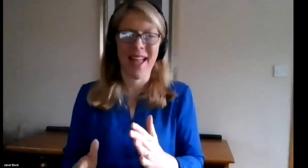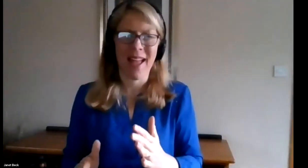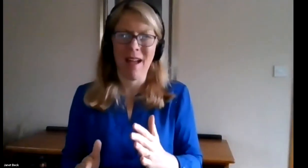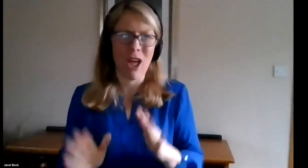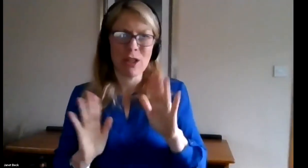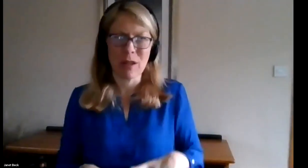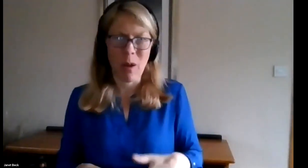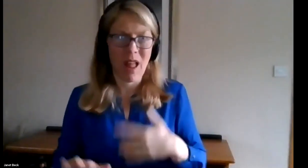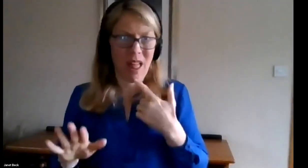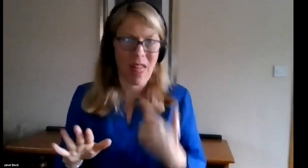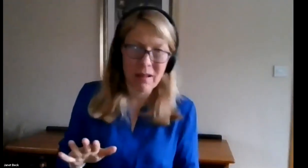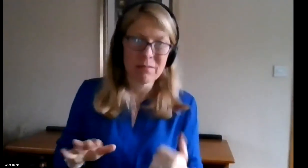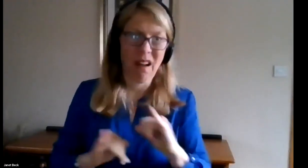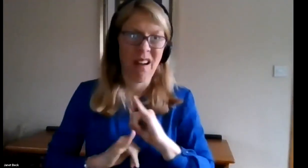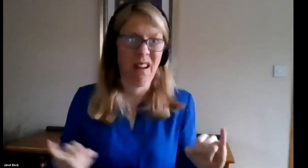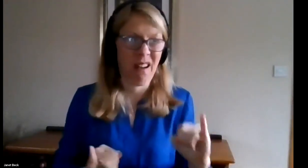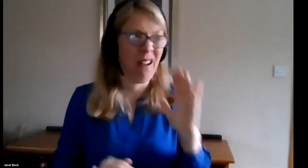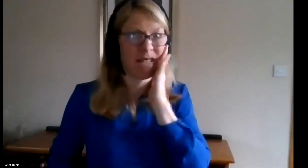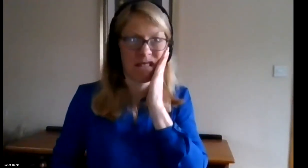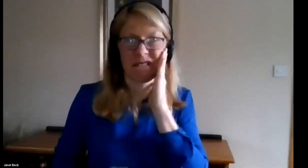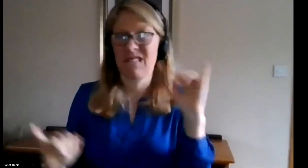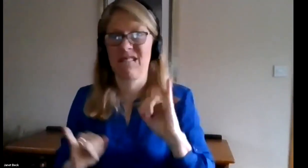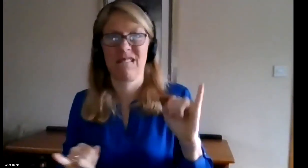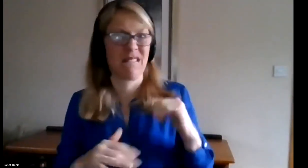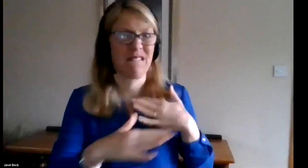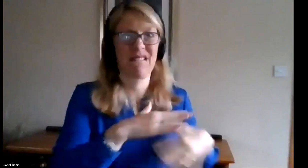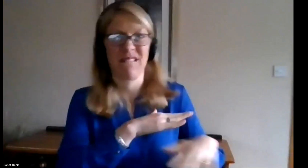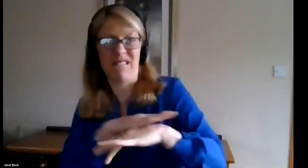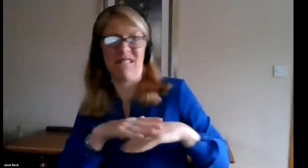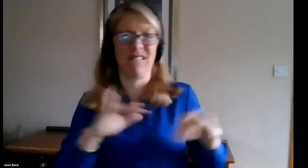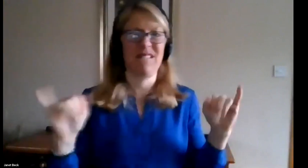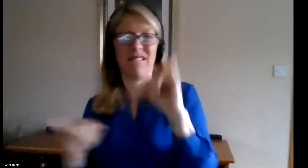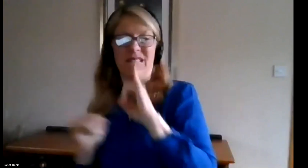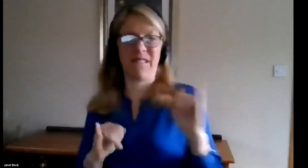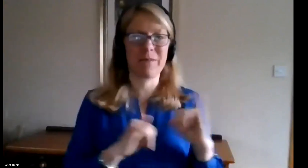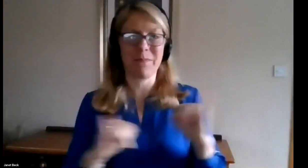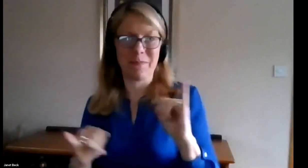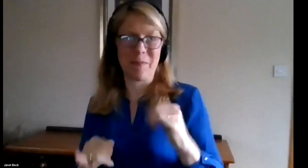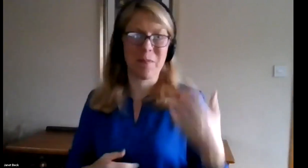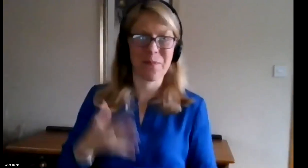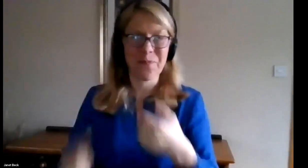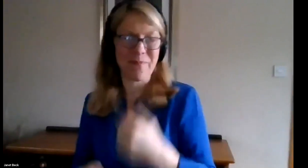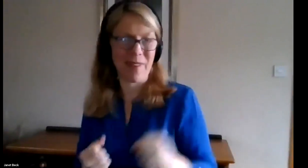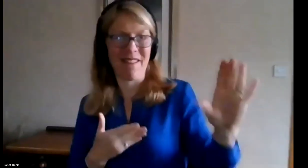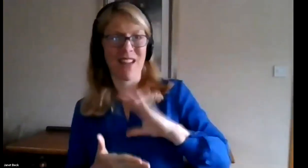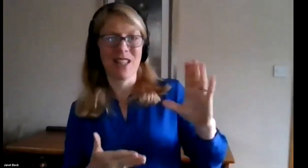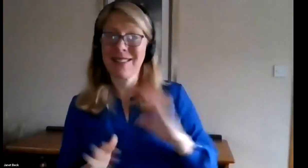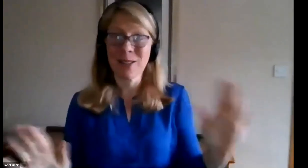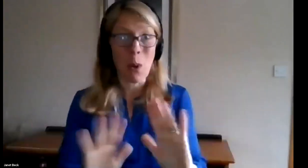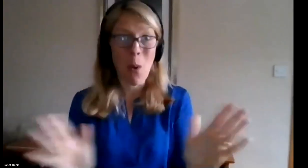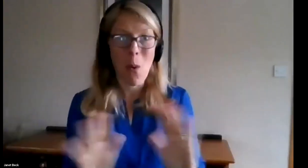negative consequences which are happening in the arts and cultural sector right now because of the